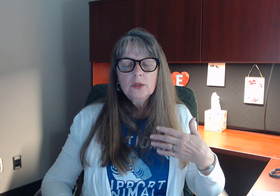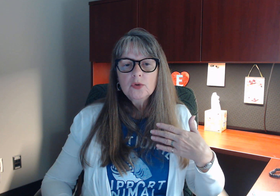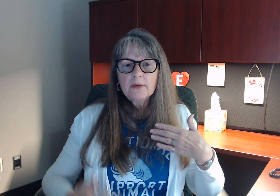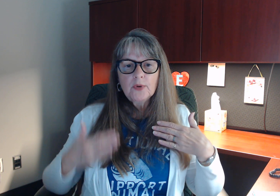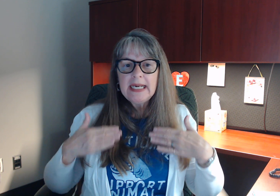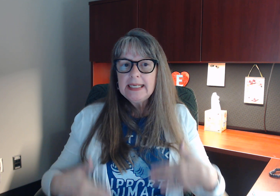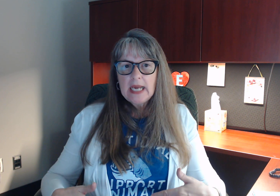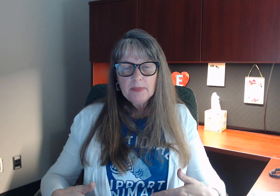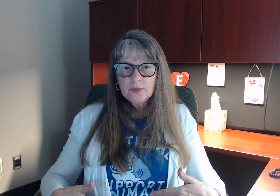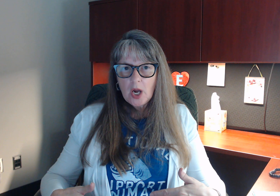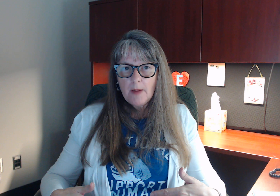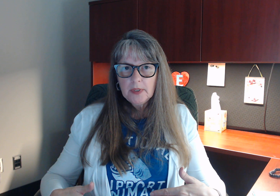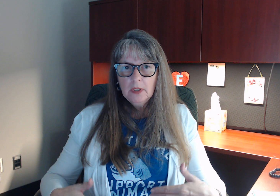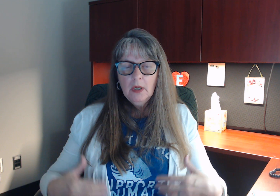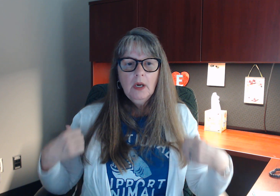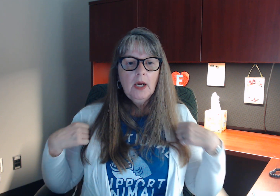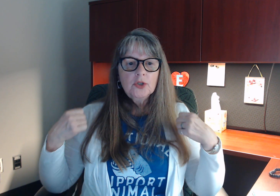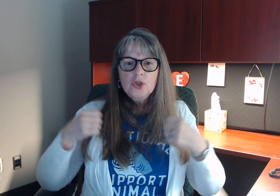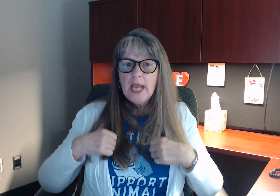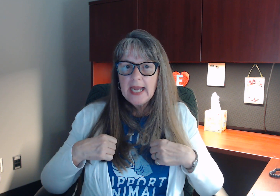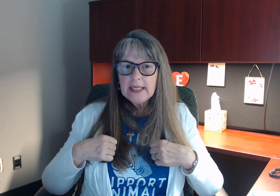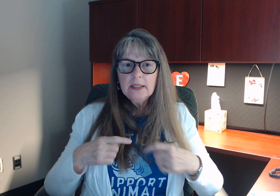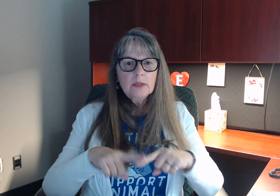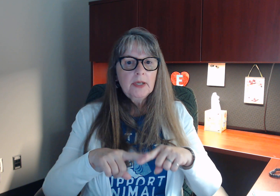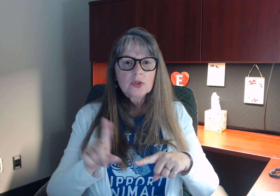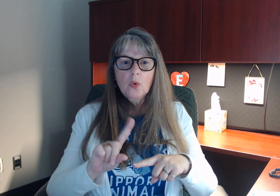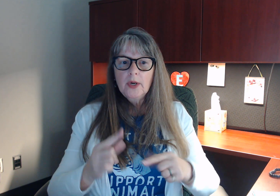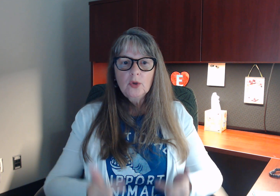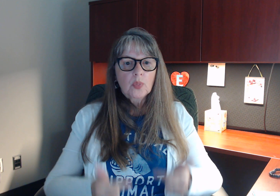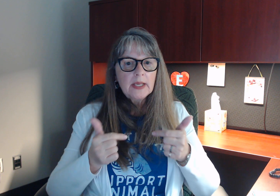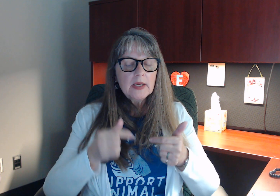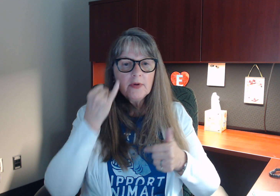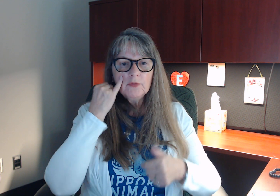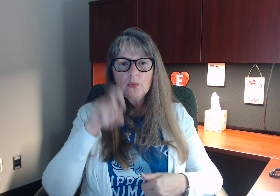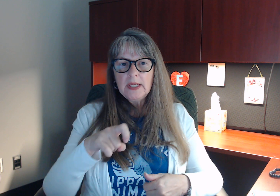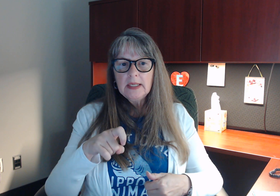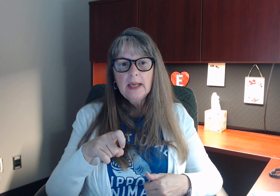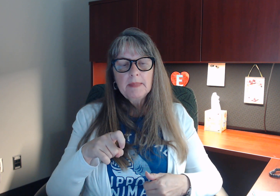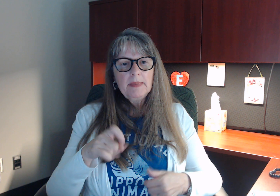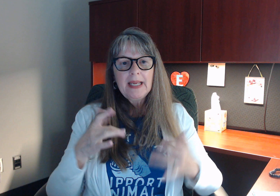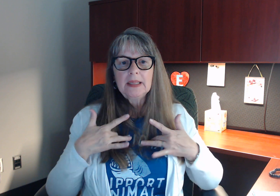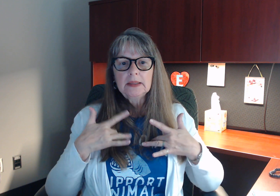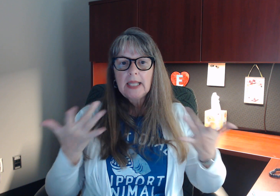that for any type of top. A jacket, it depends on where you live. If you need like maybe a